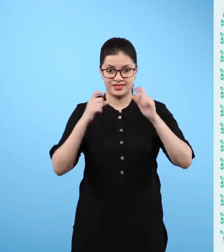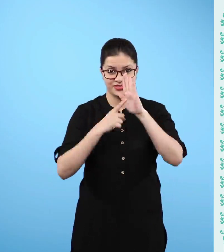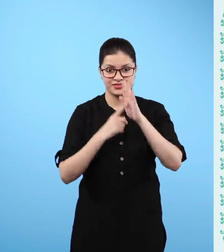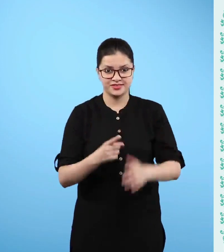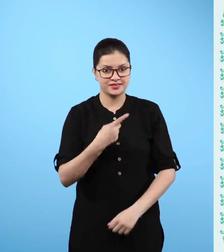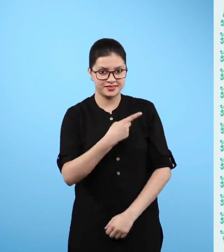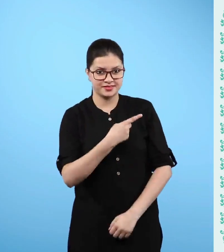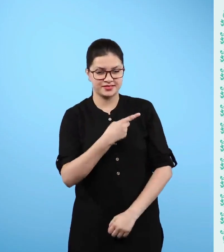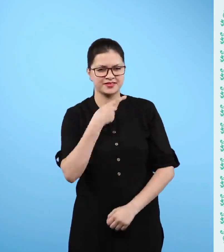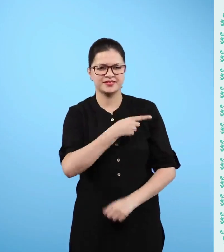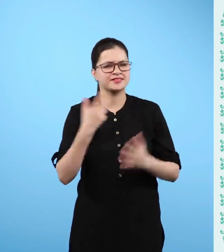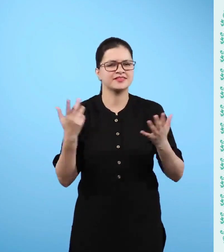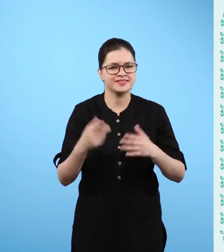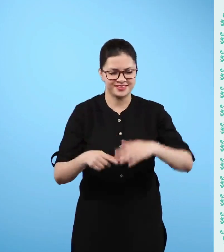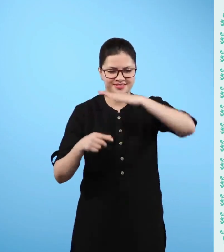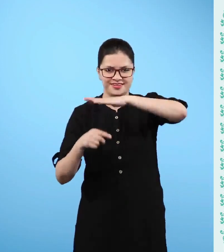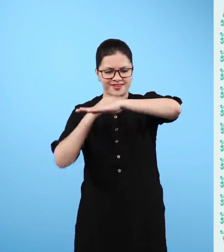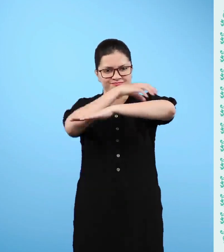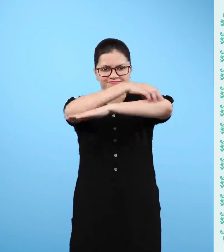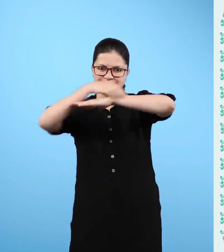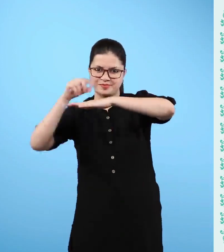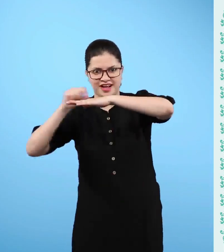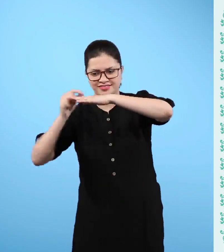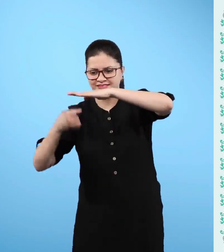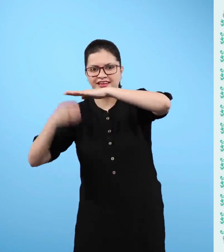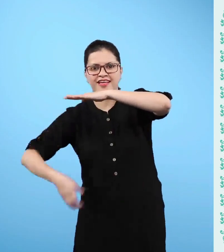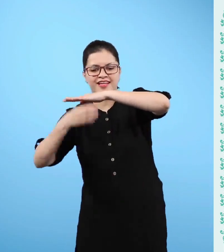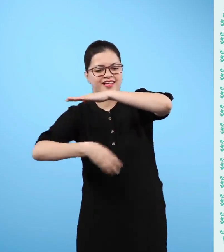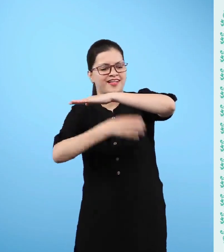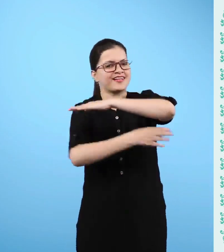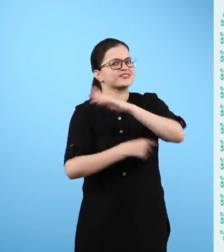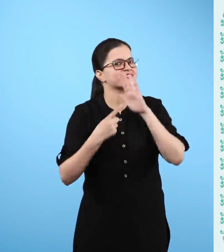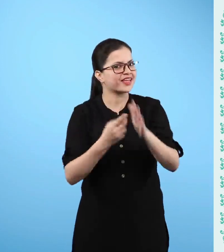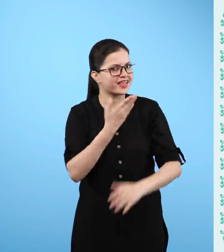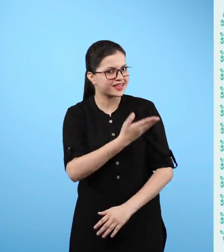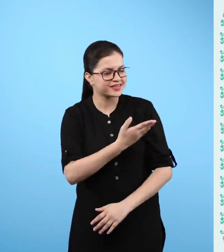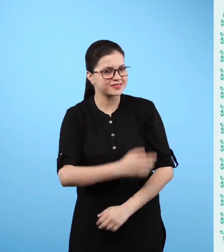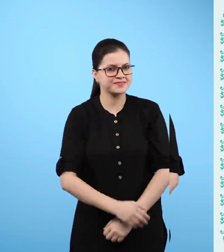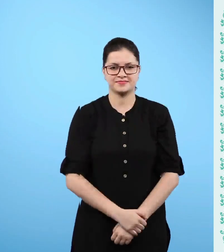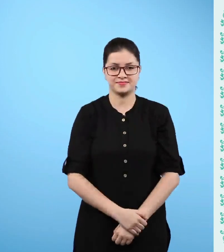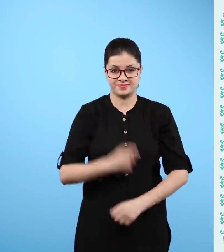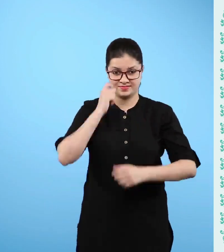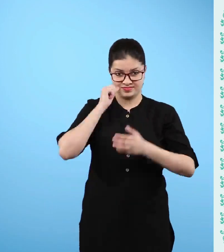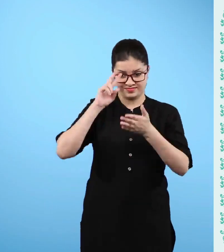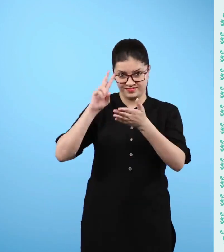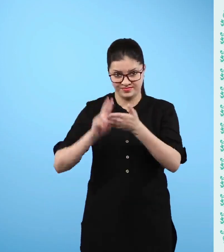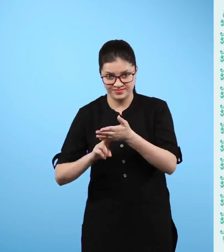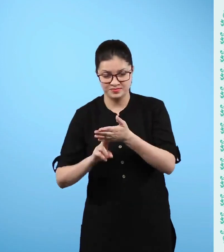Below the question, we have a picture of the bridge made by matchboxes. We also see the faces